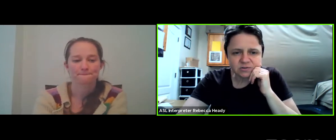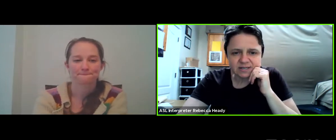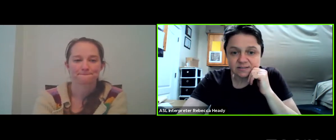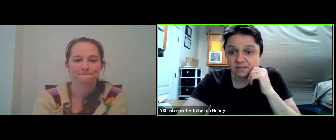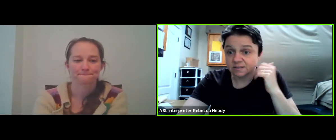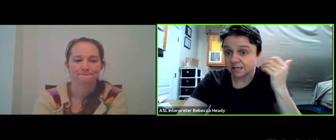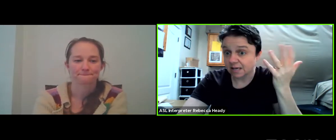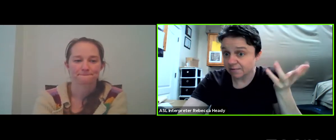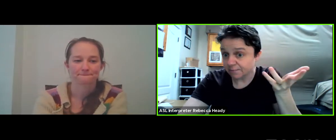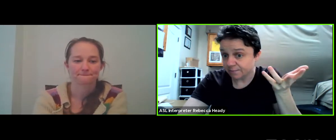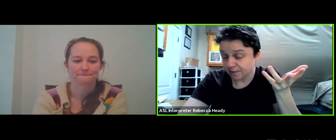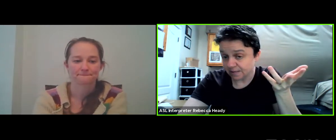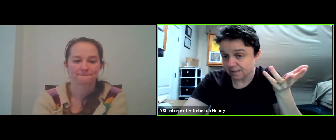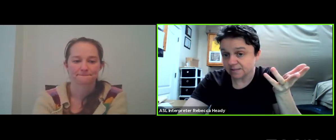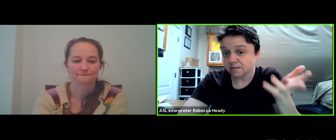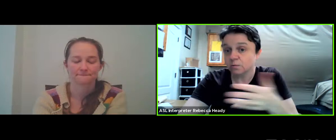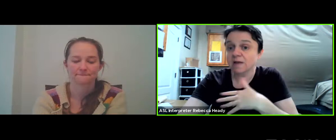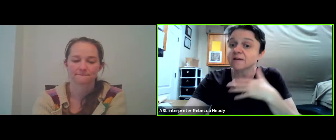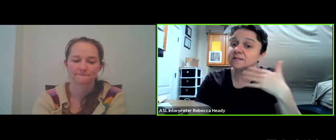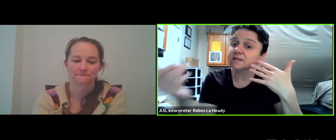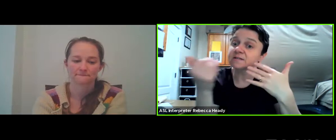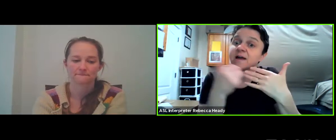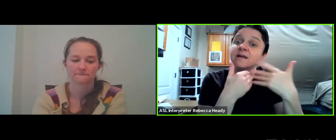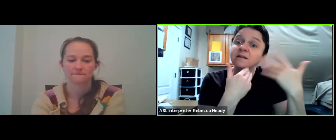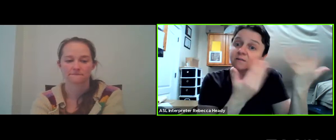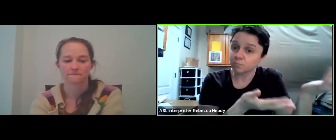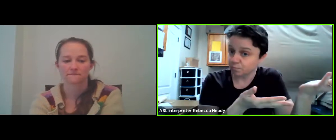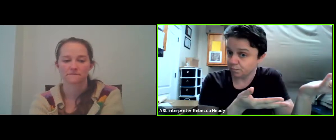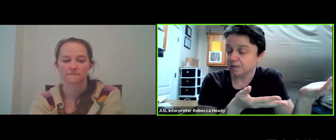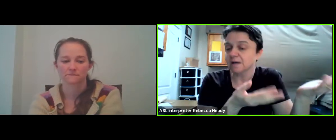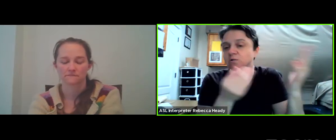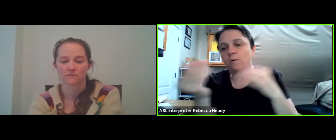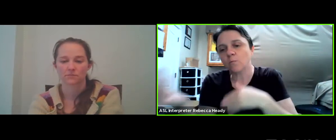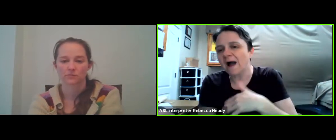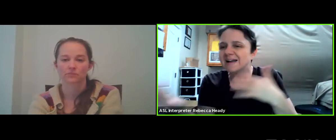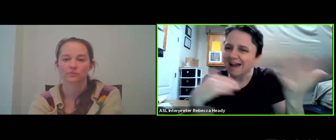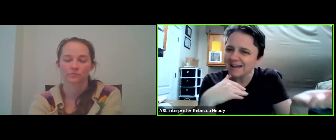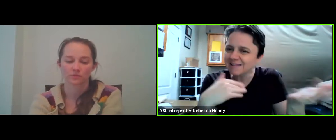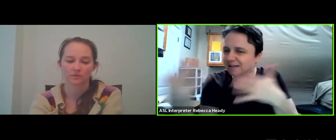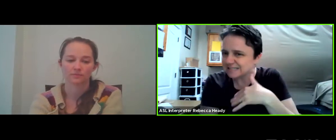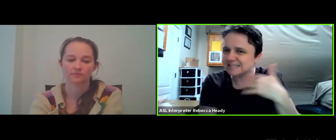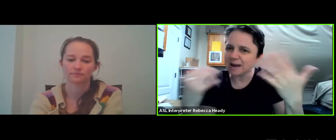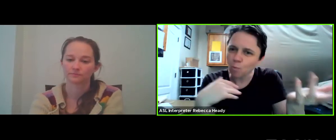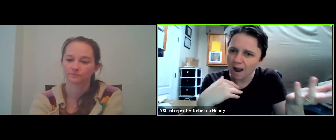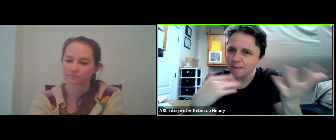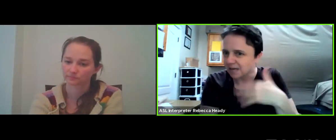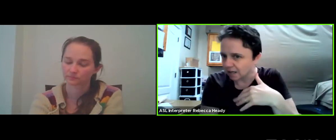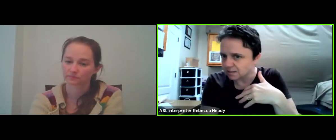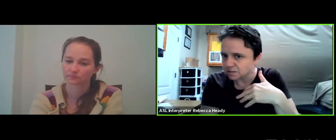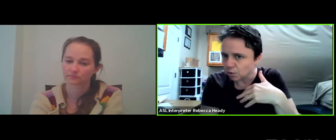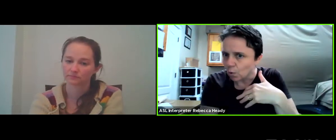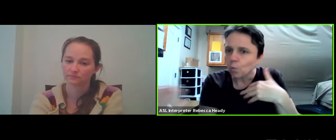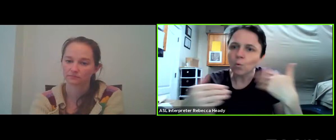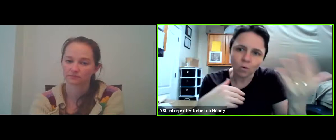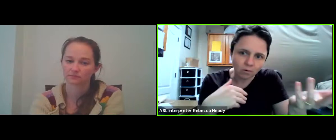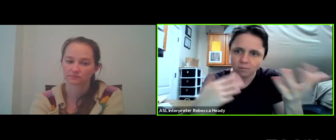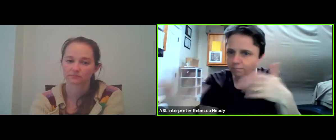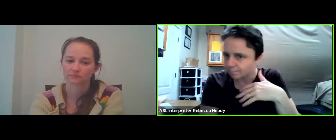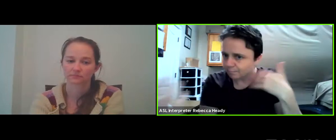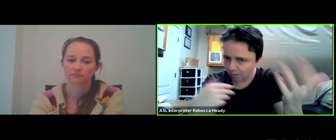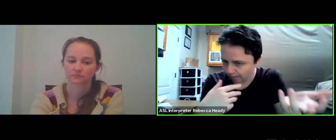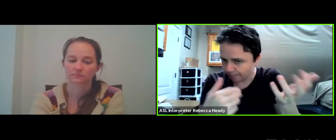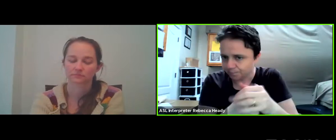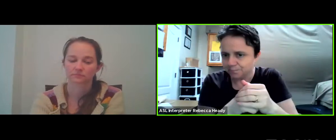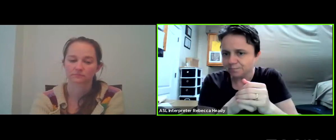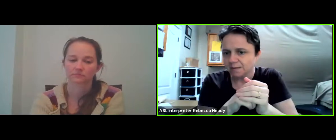Okay, conditional sentences. If this is the way this is, then because, or I like to say why, because,